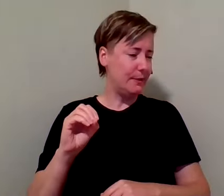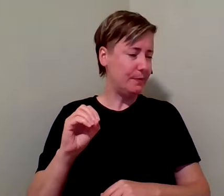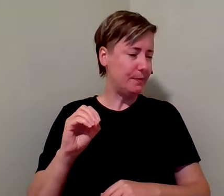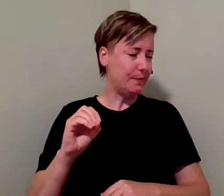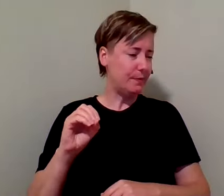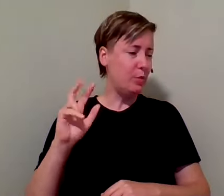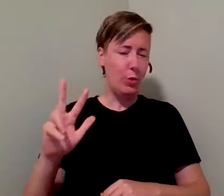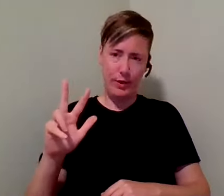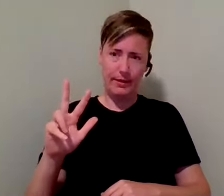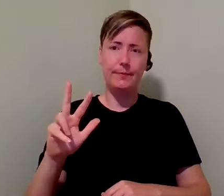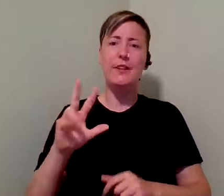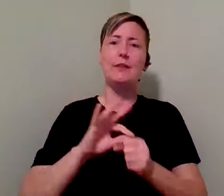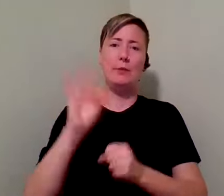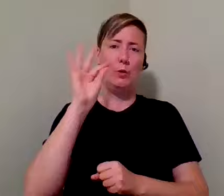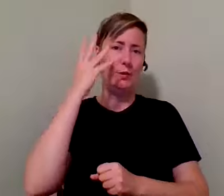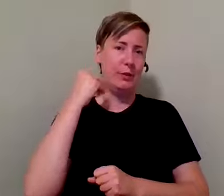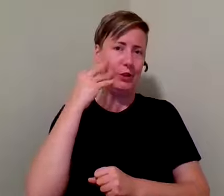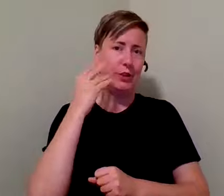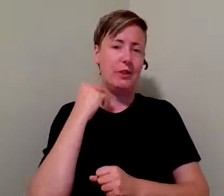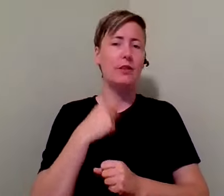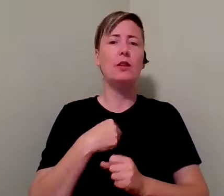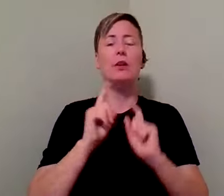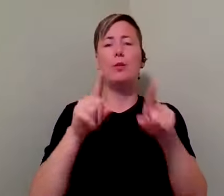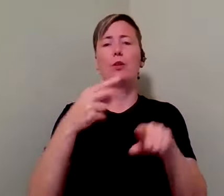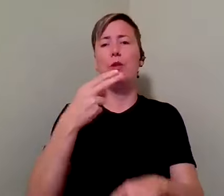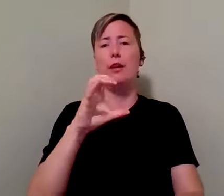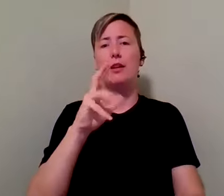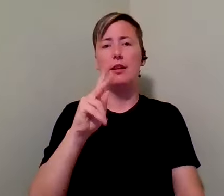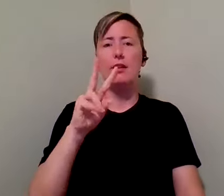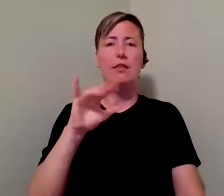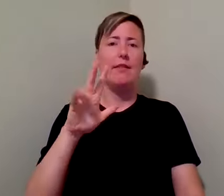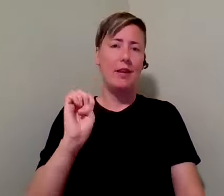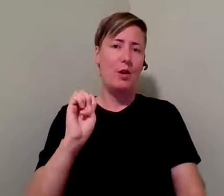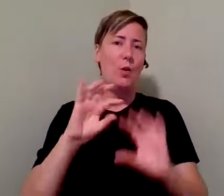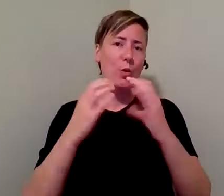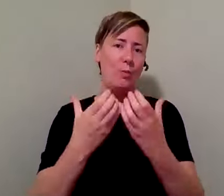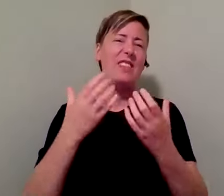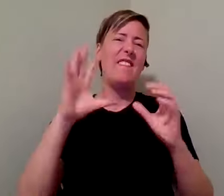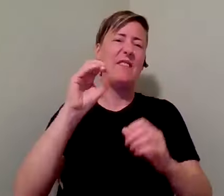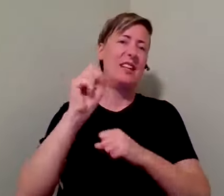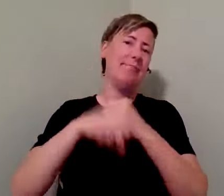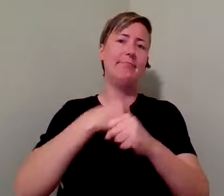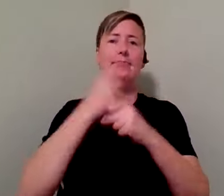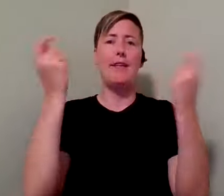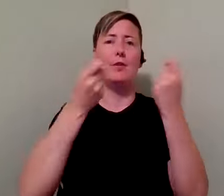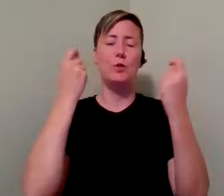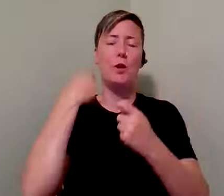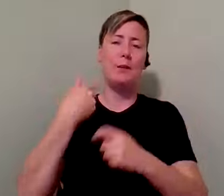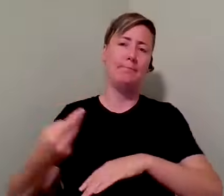2003. I was speaking at the Hicksville Group's 50th anniversary. And after the meeting, a guy came up to me